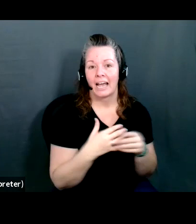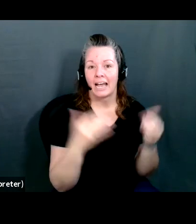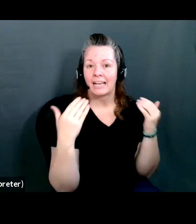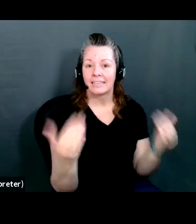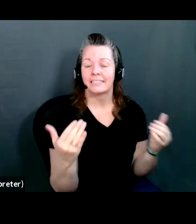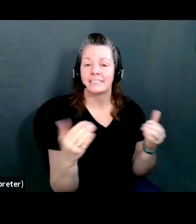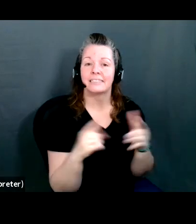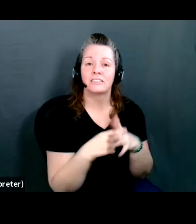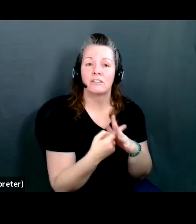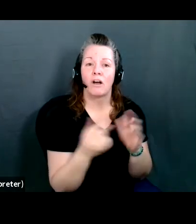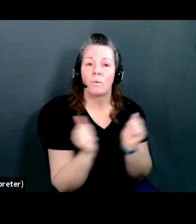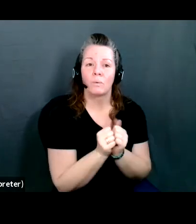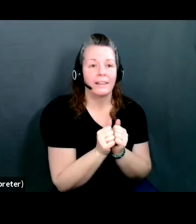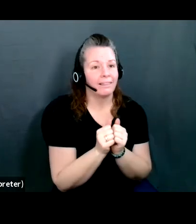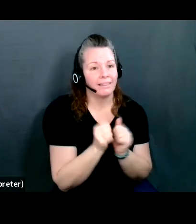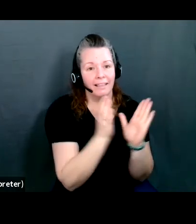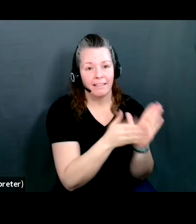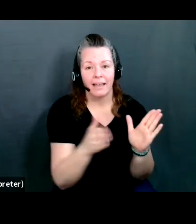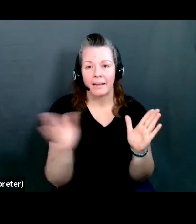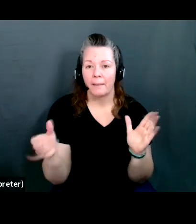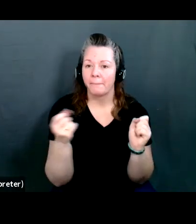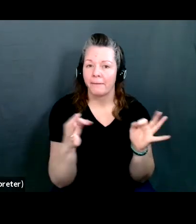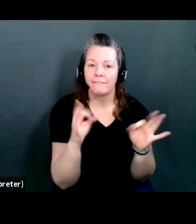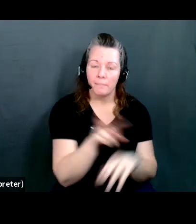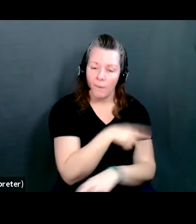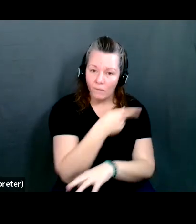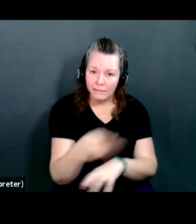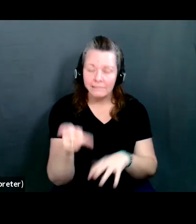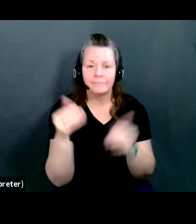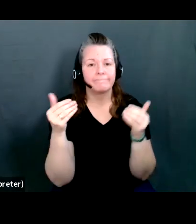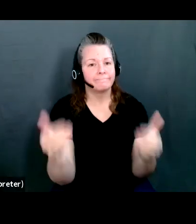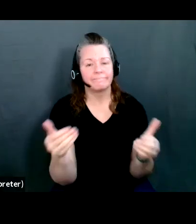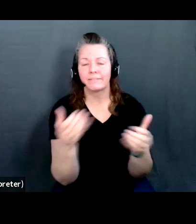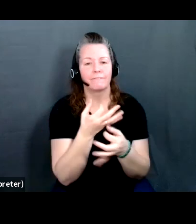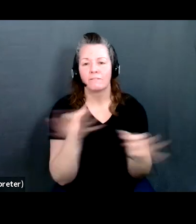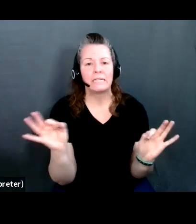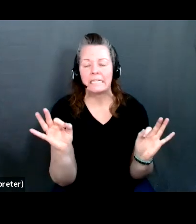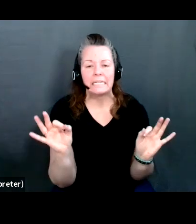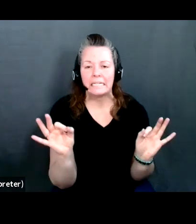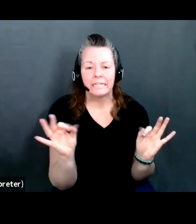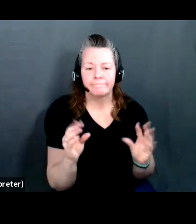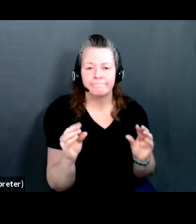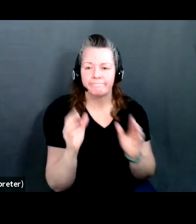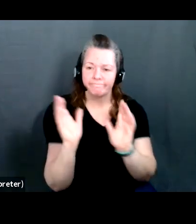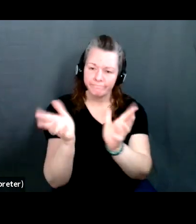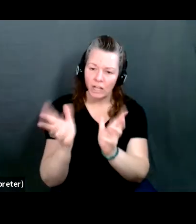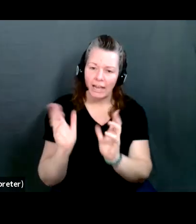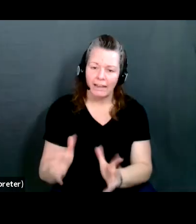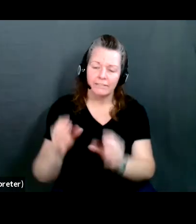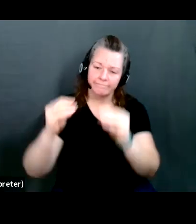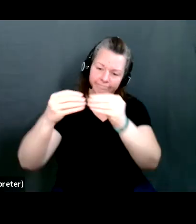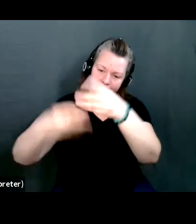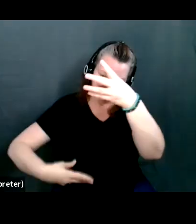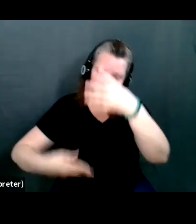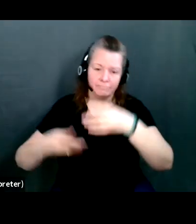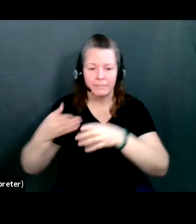this all-star lineup of poets. Feel free to light up the chat before, during,